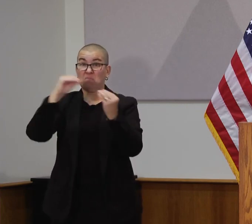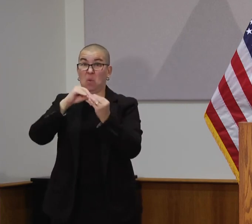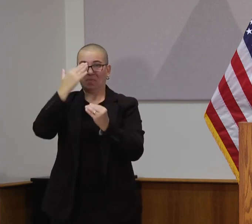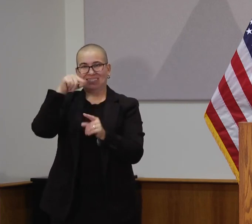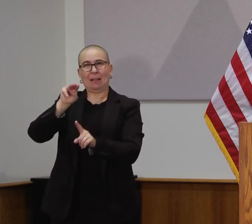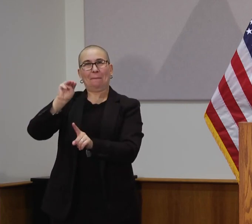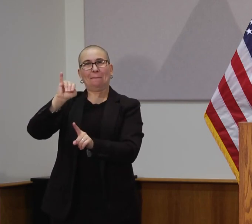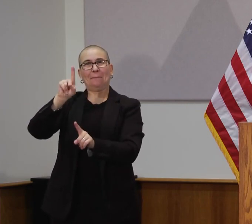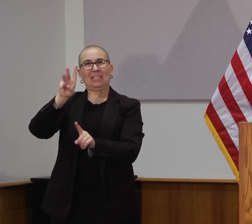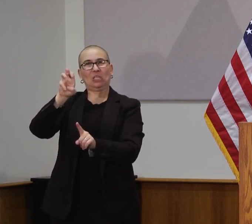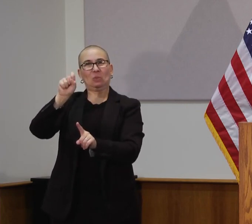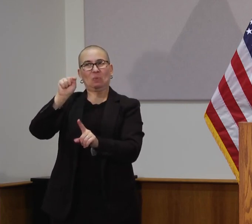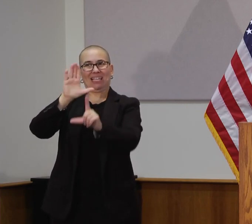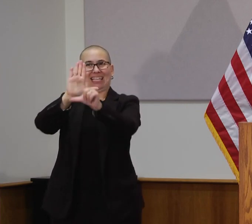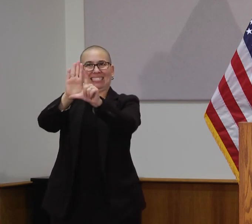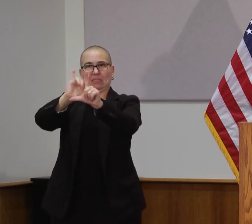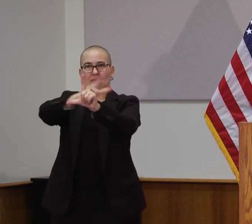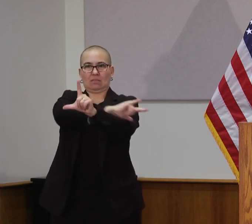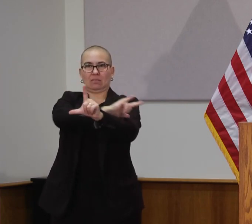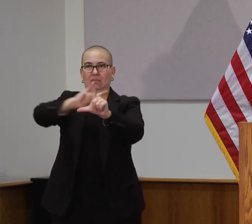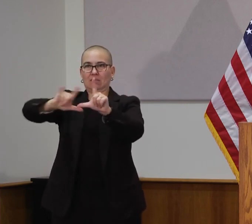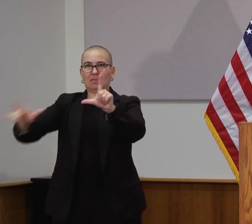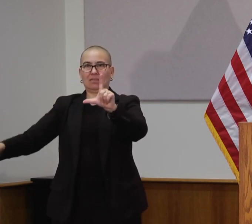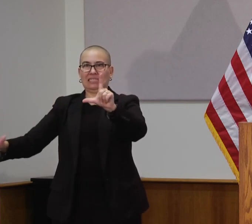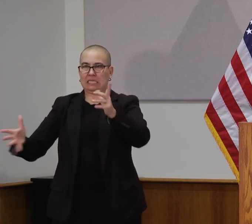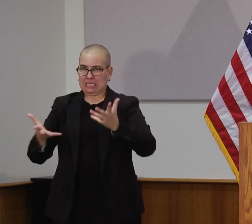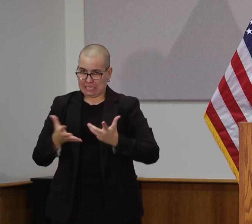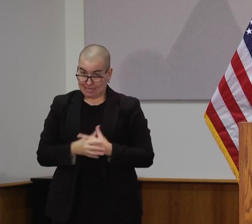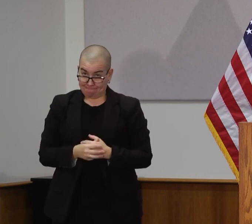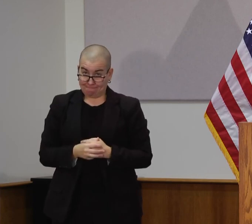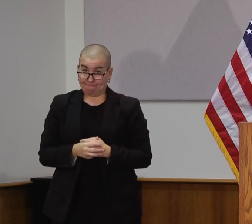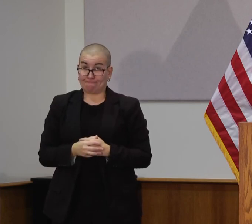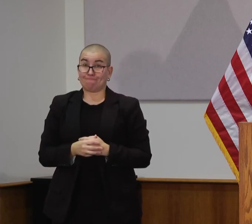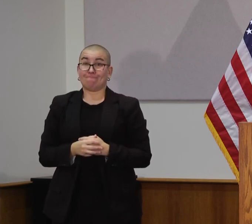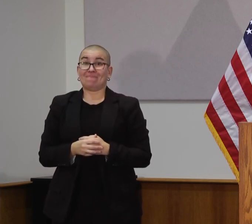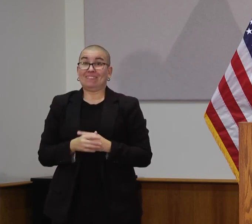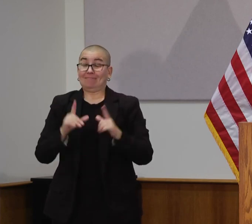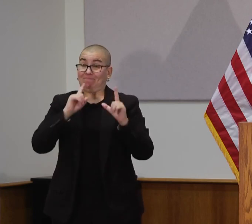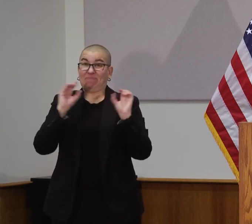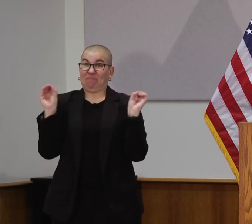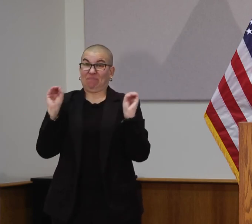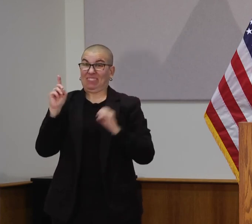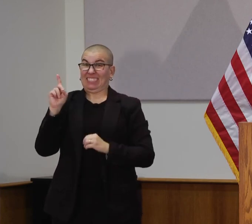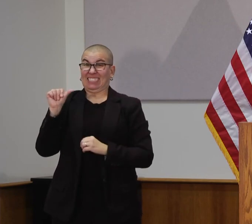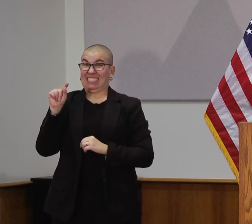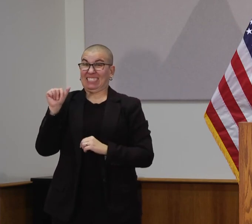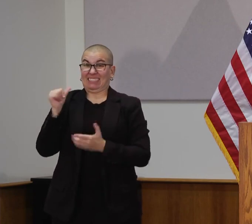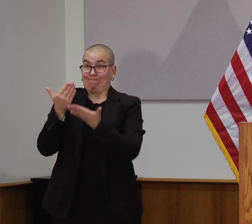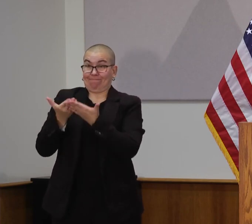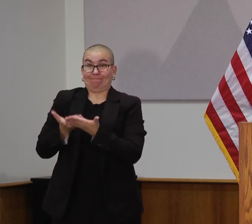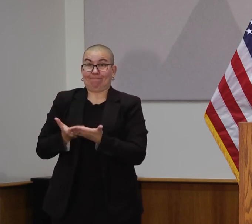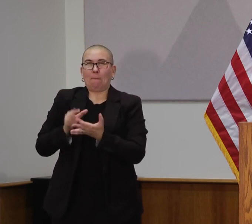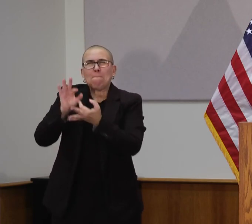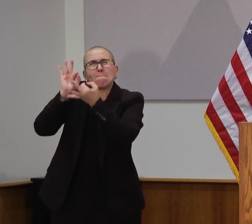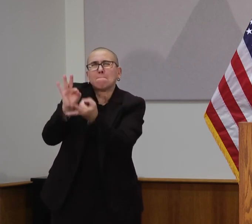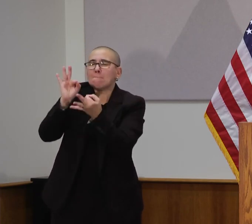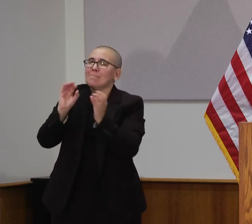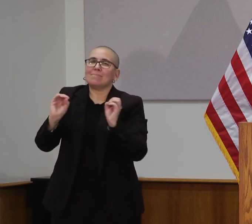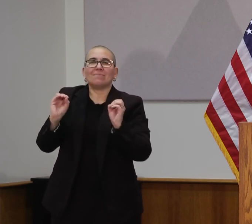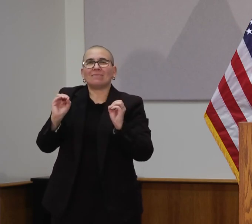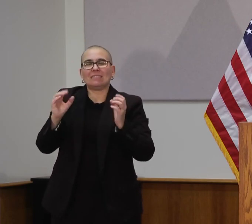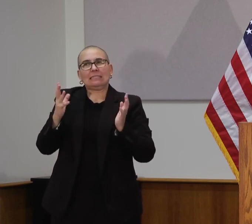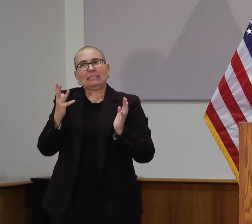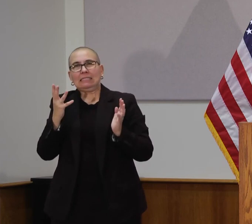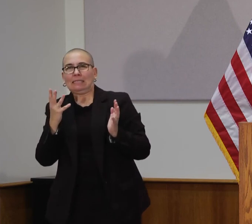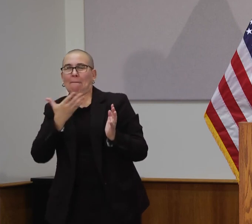kind of, and we're still, again, and again, no data is perfect, as we all know. The best data we have, assuming people are